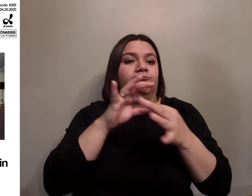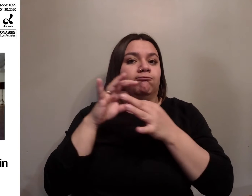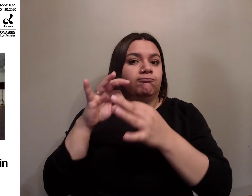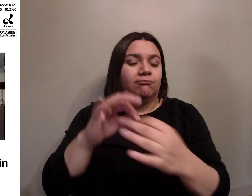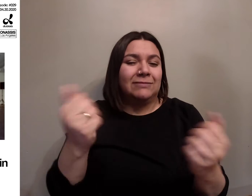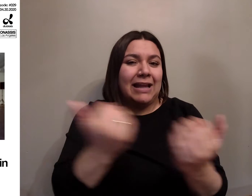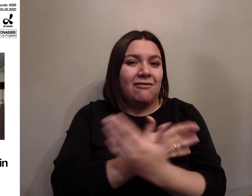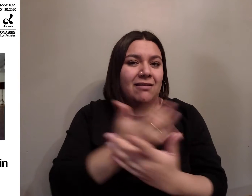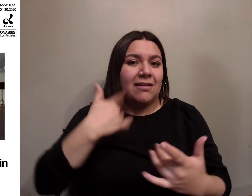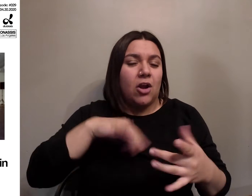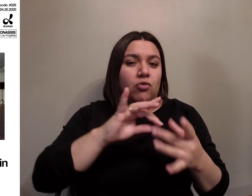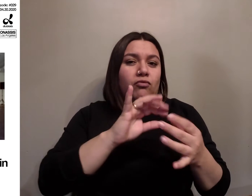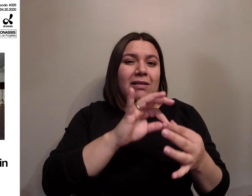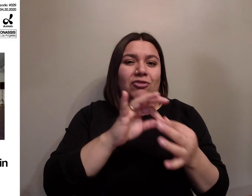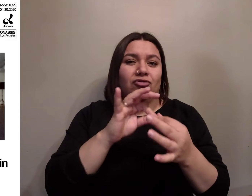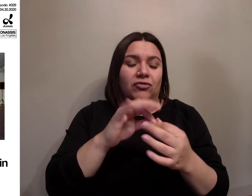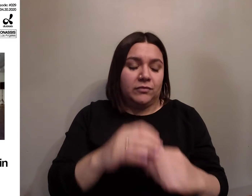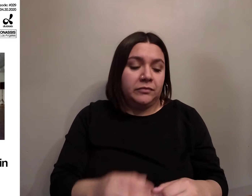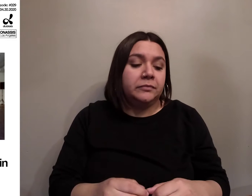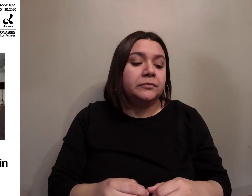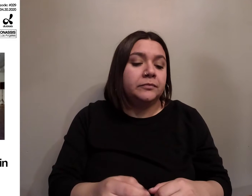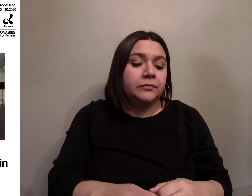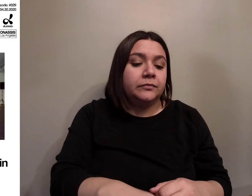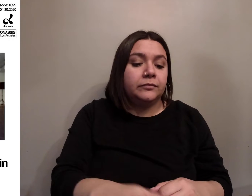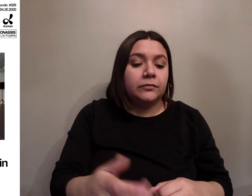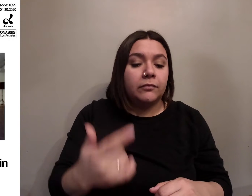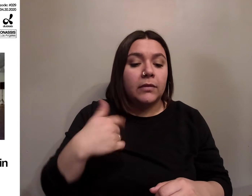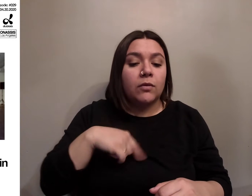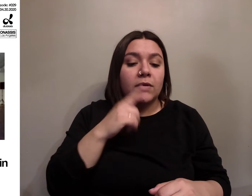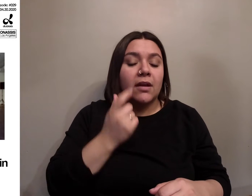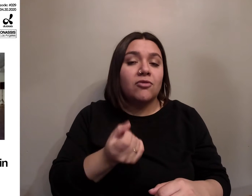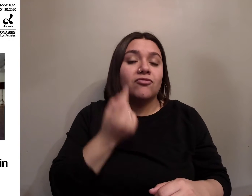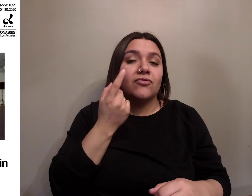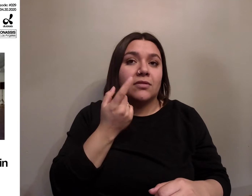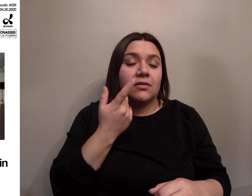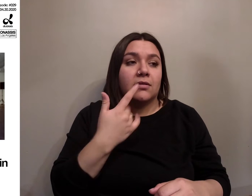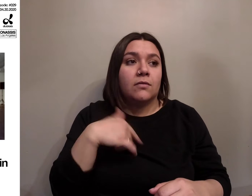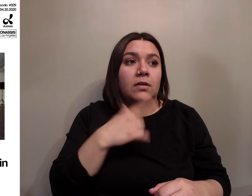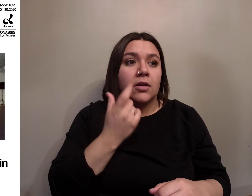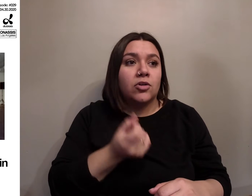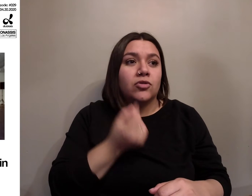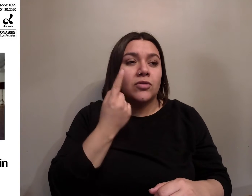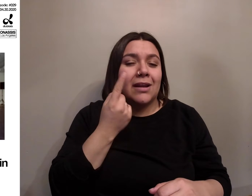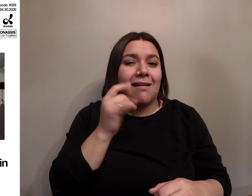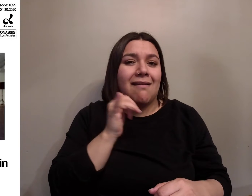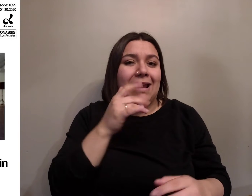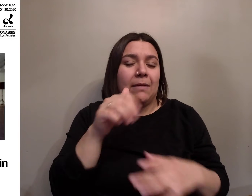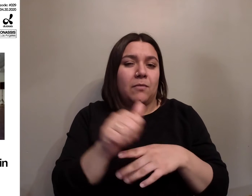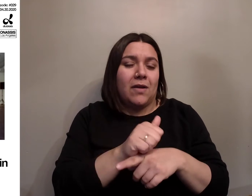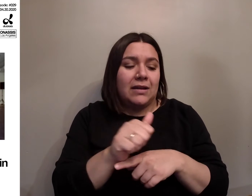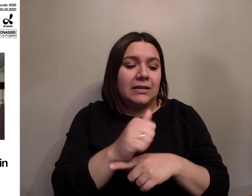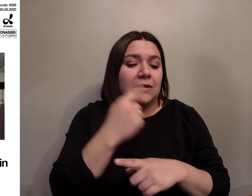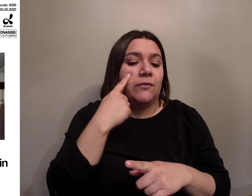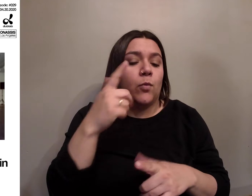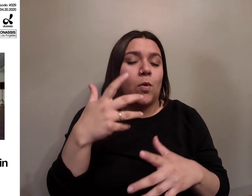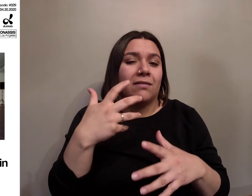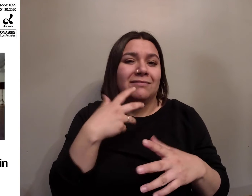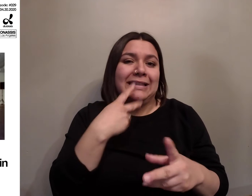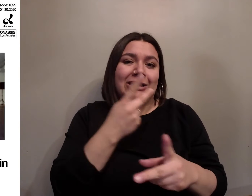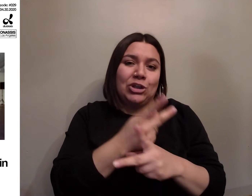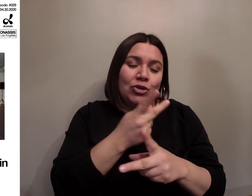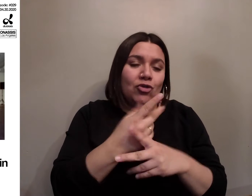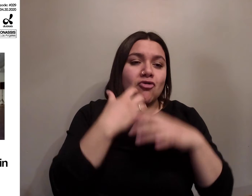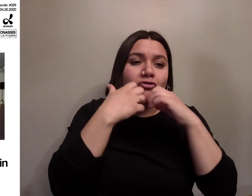in these relationships, and we really understand it as like a practice of care,